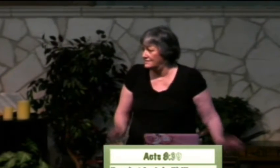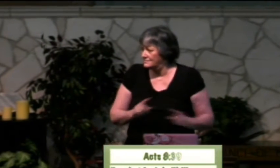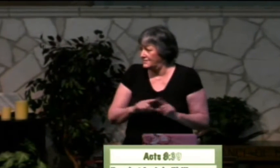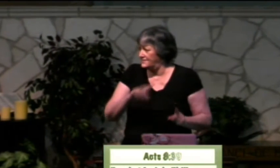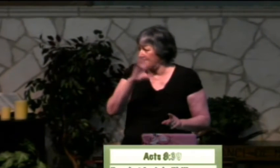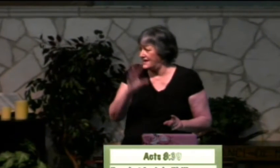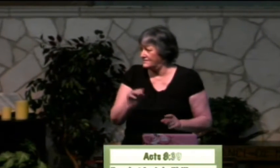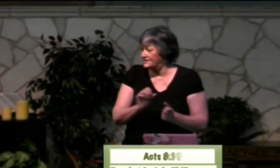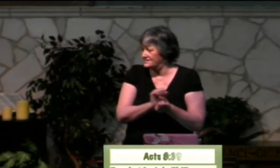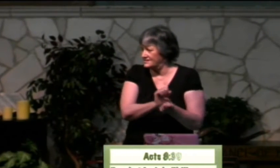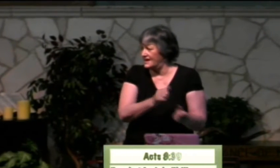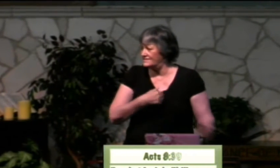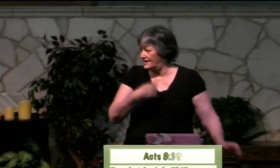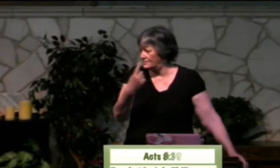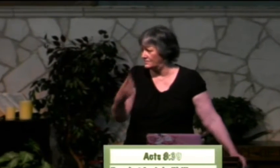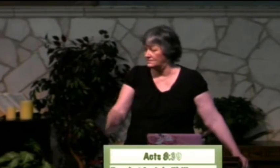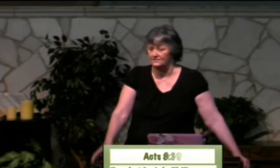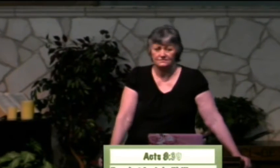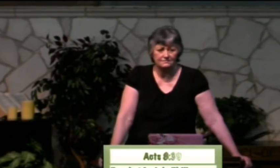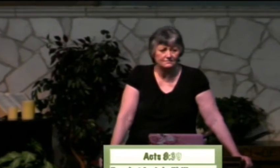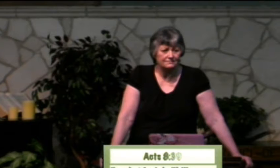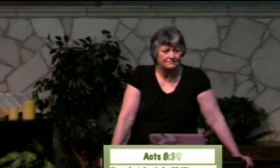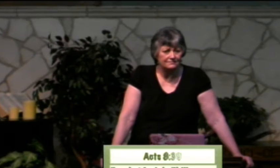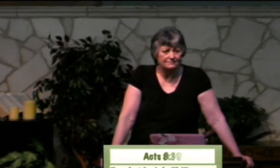But this African slave had one.